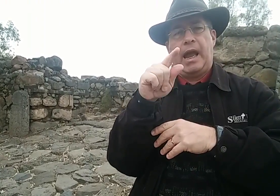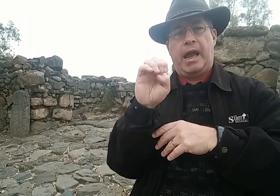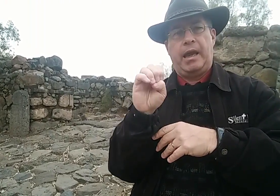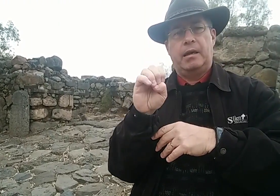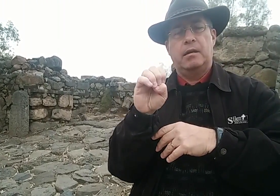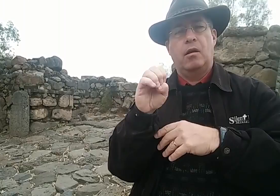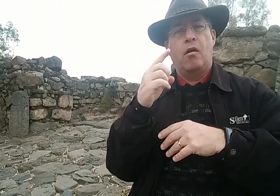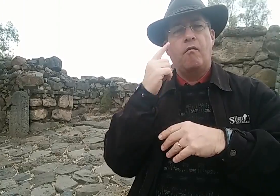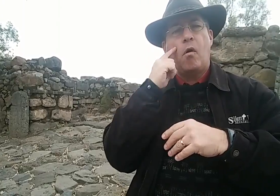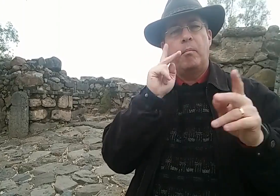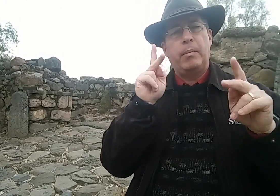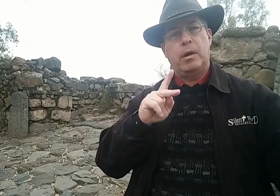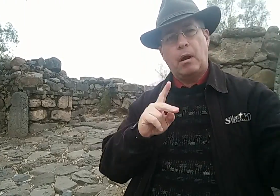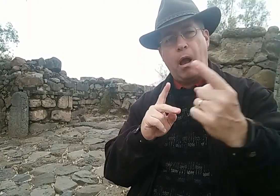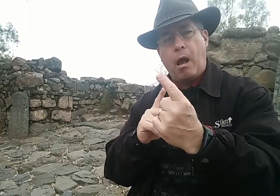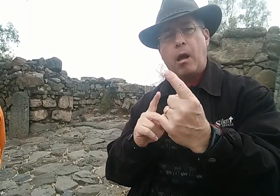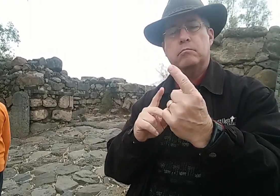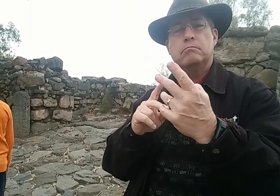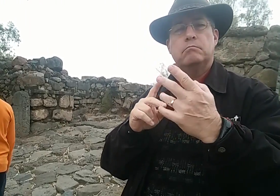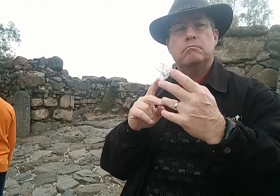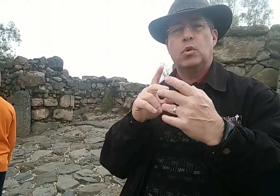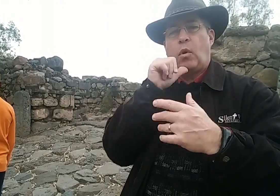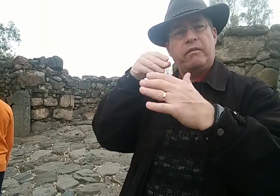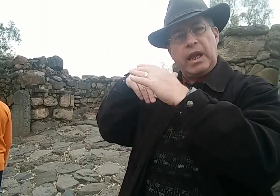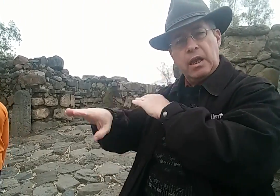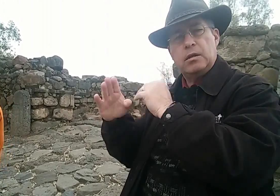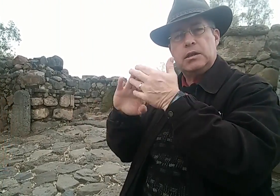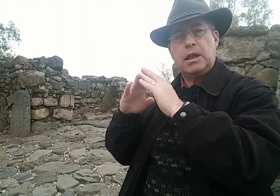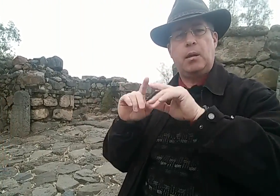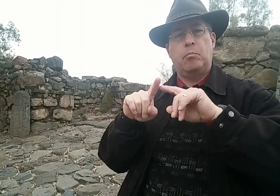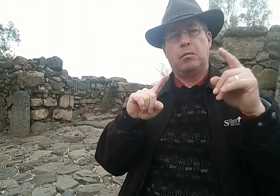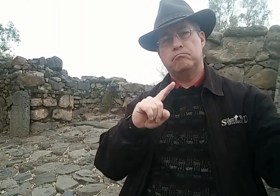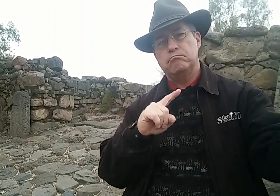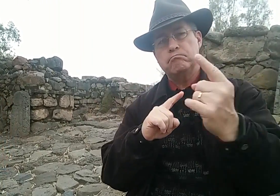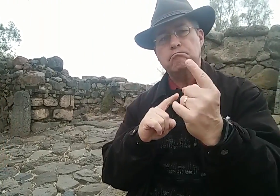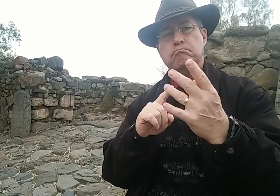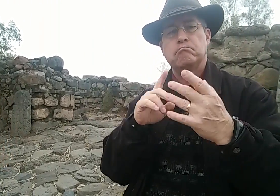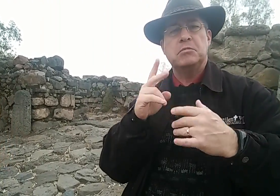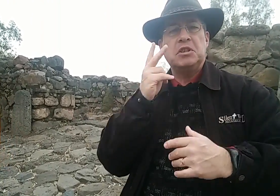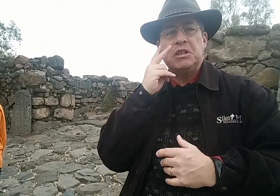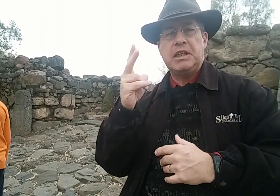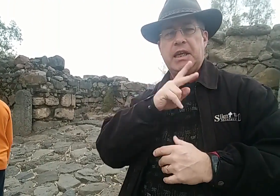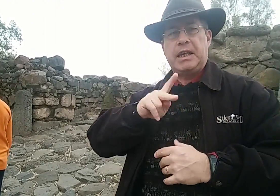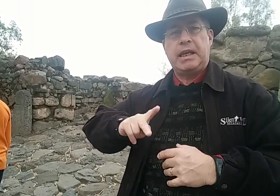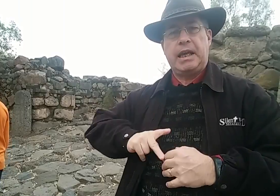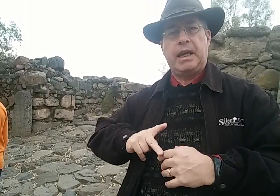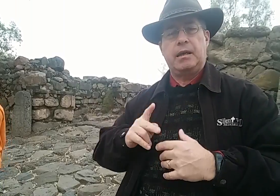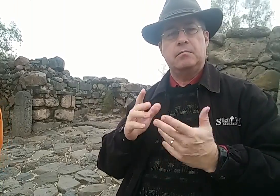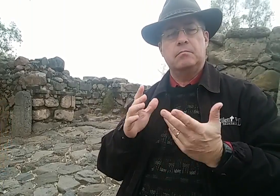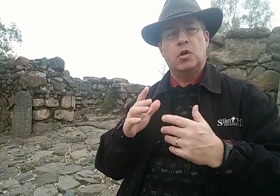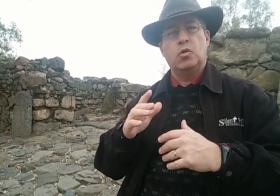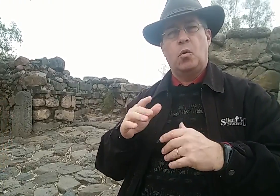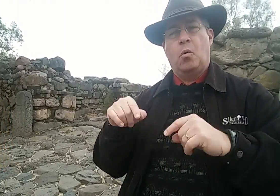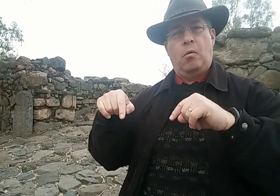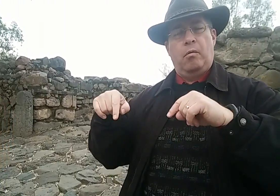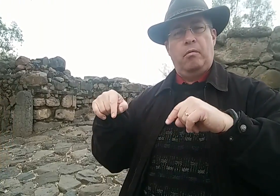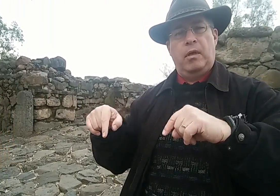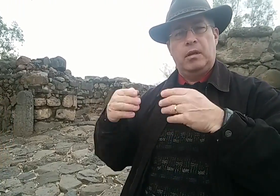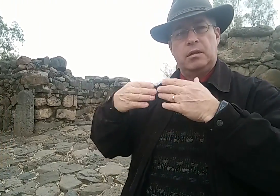the gate, and people would come. They wouldn't enter the city. They wouldn't have to enter the city, but the king would be accessible to